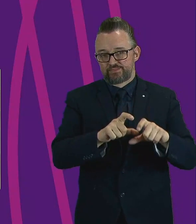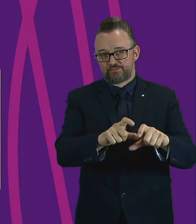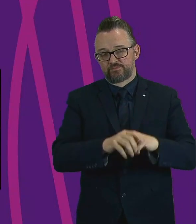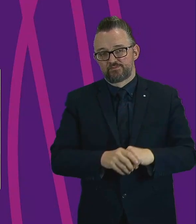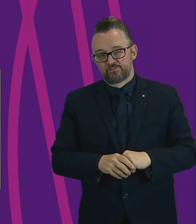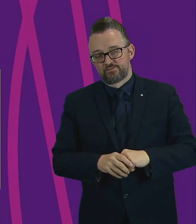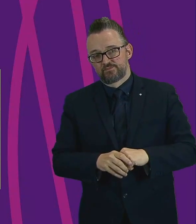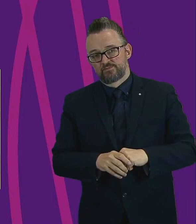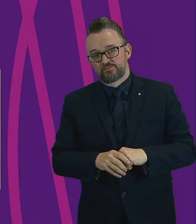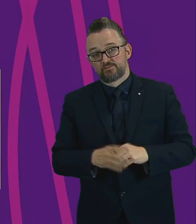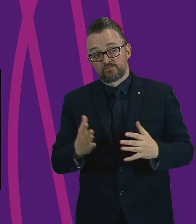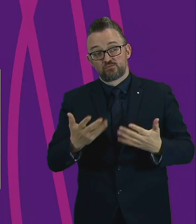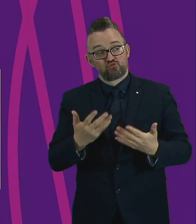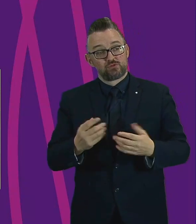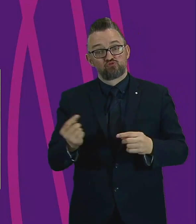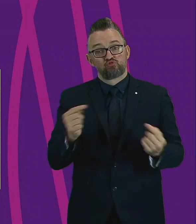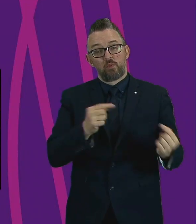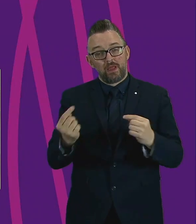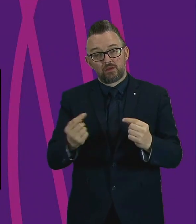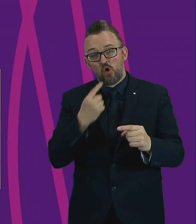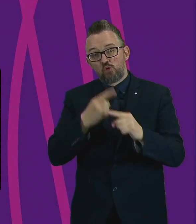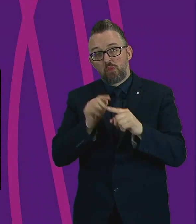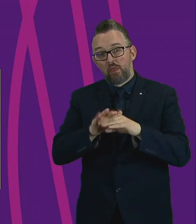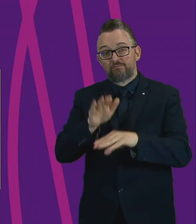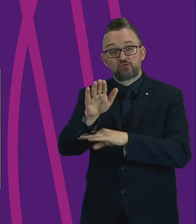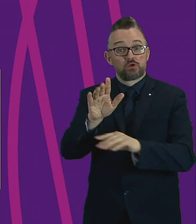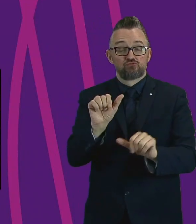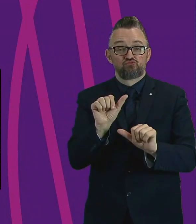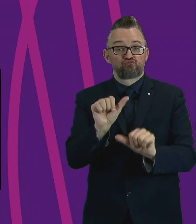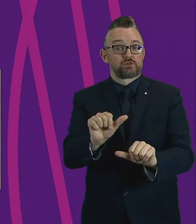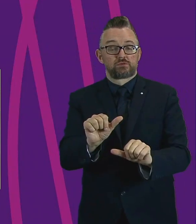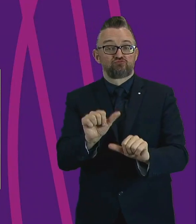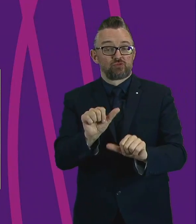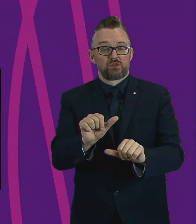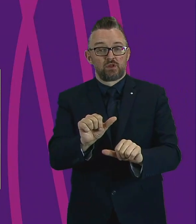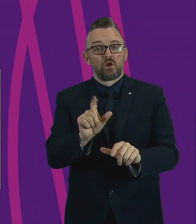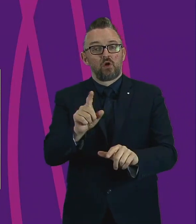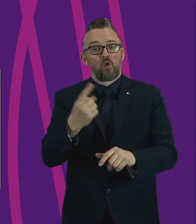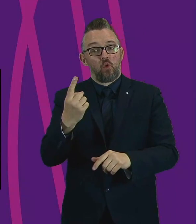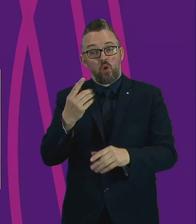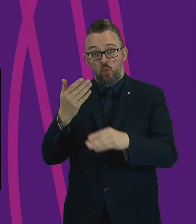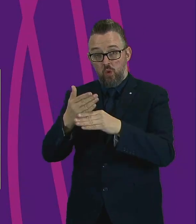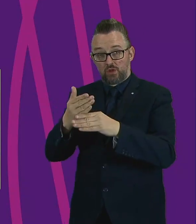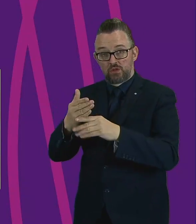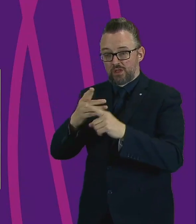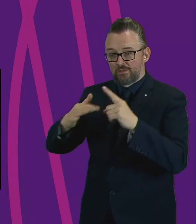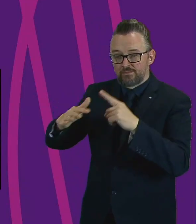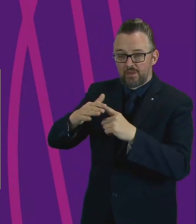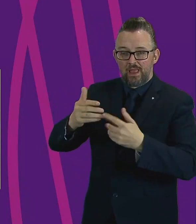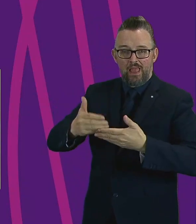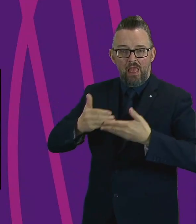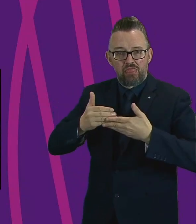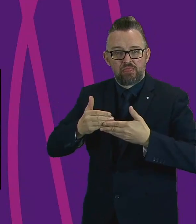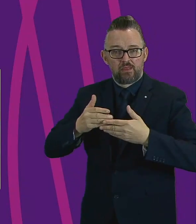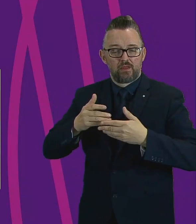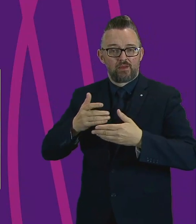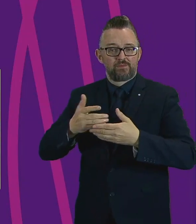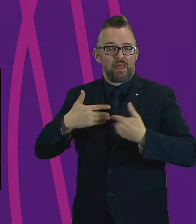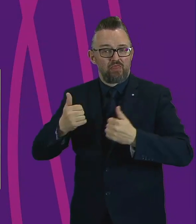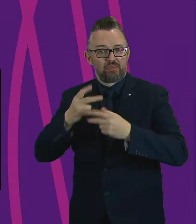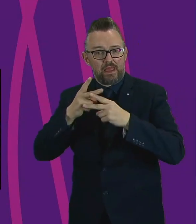Today's debate is rightly about the future. Those who work in our health and social care services want to see a change after this pandemic